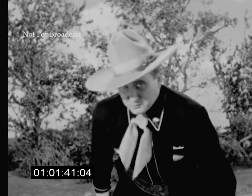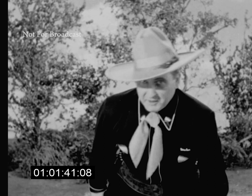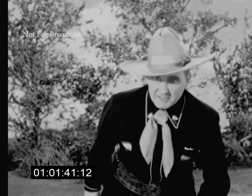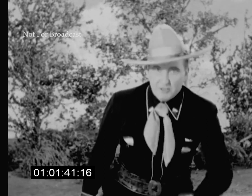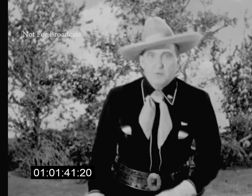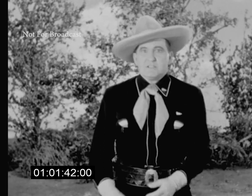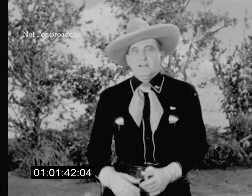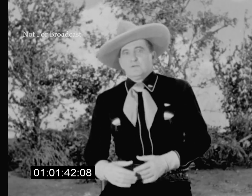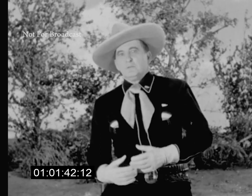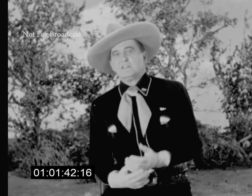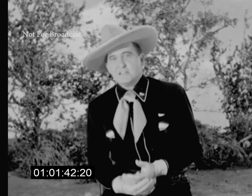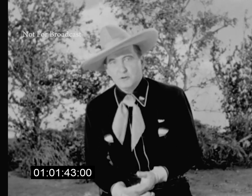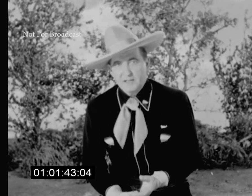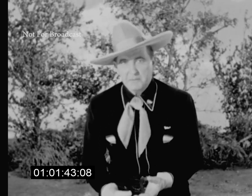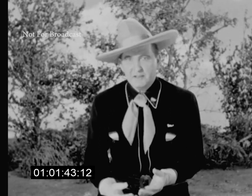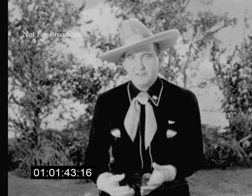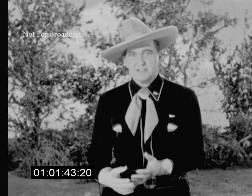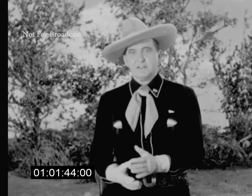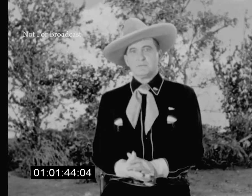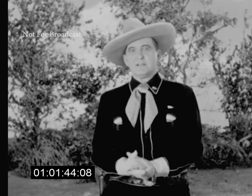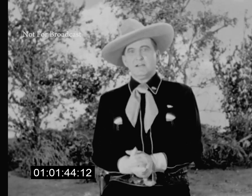Well, it's always nice when you meet these old-time Indians to hear them say,